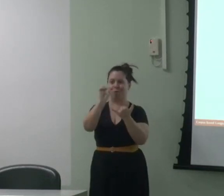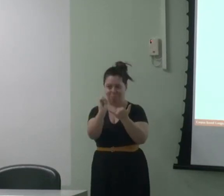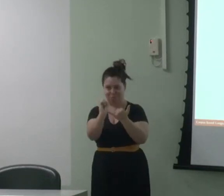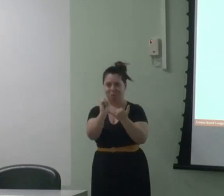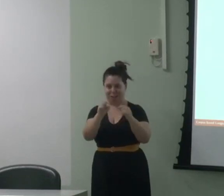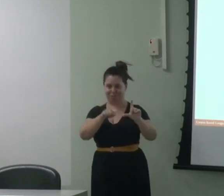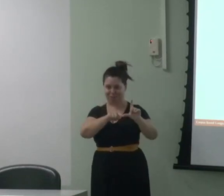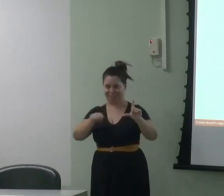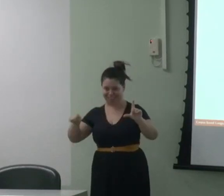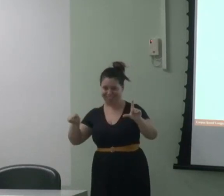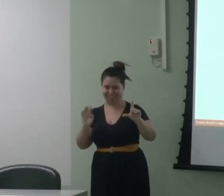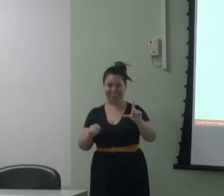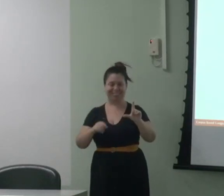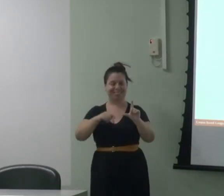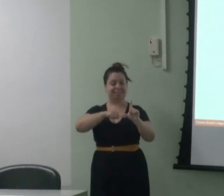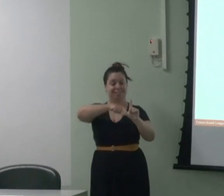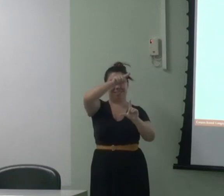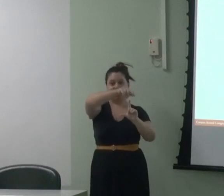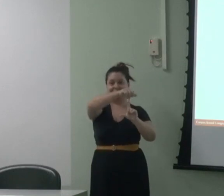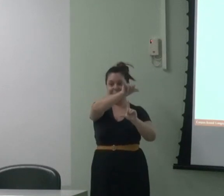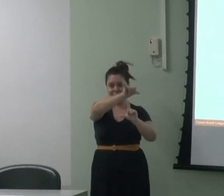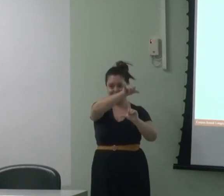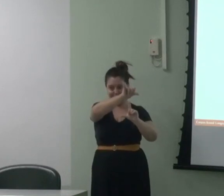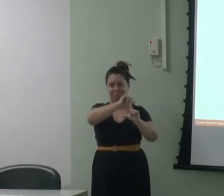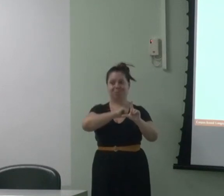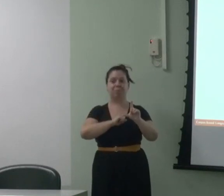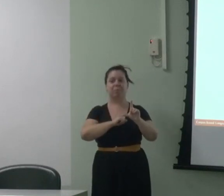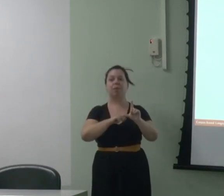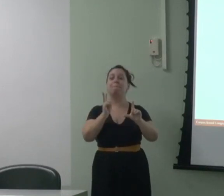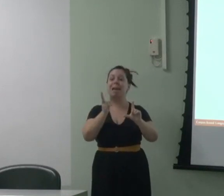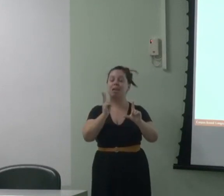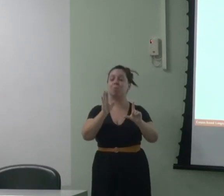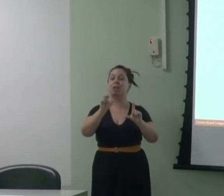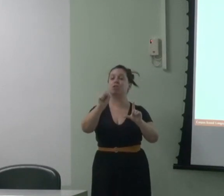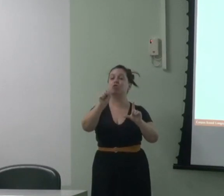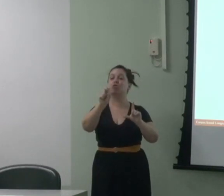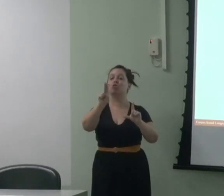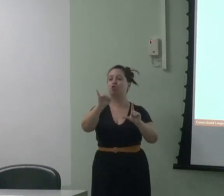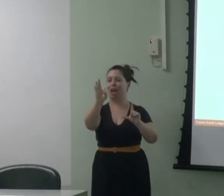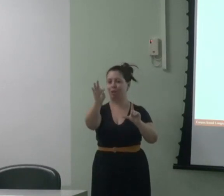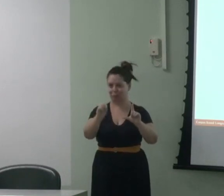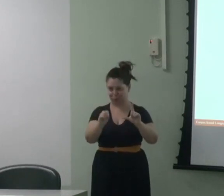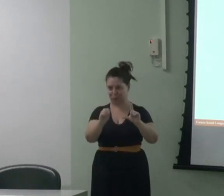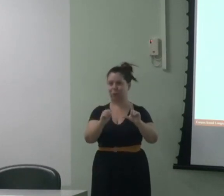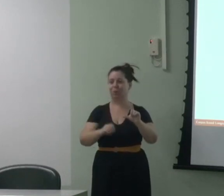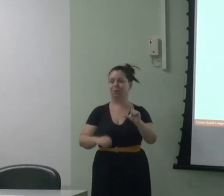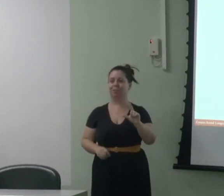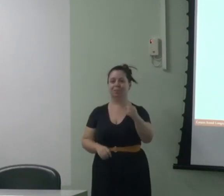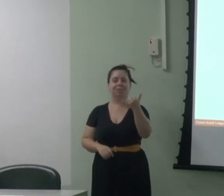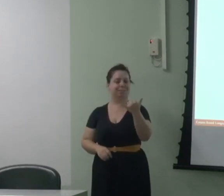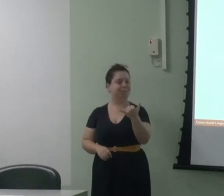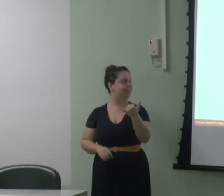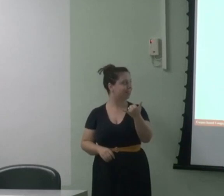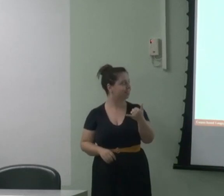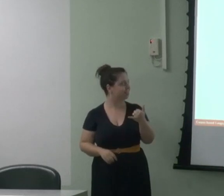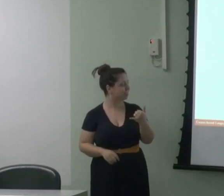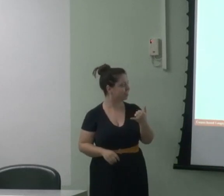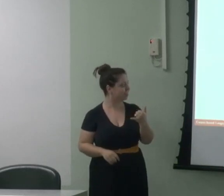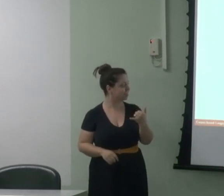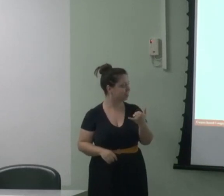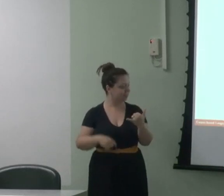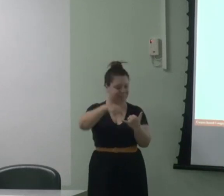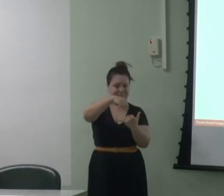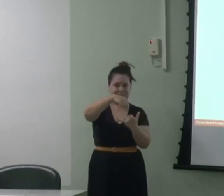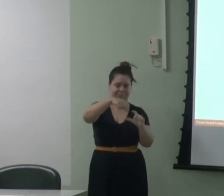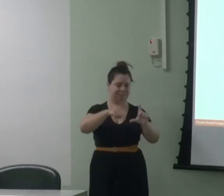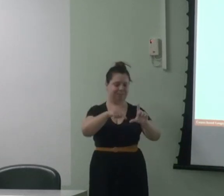the y-axis does the same for subject and verb. So that means that on the in the empty top